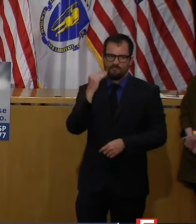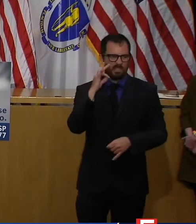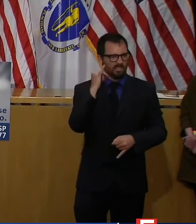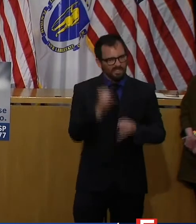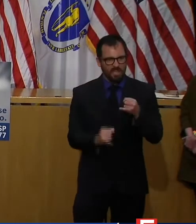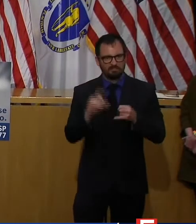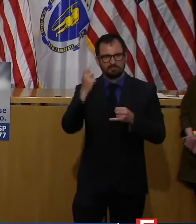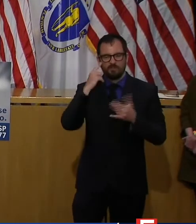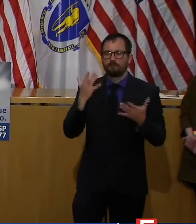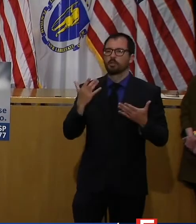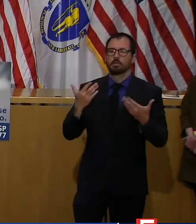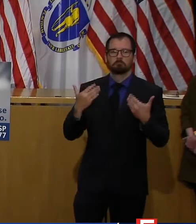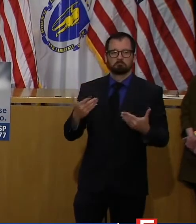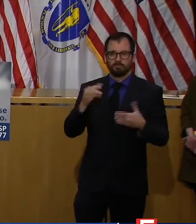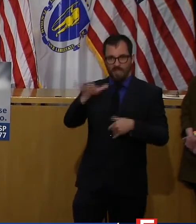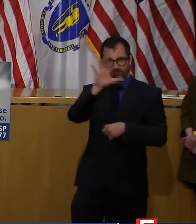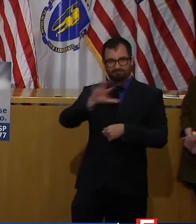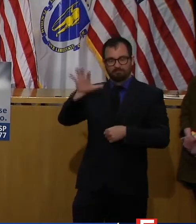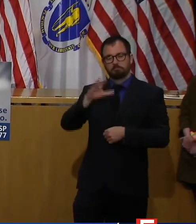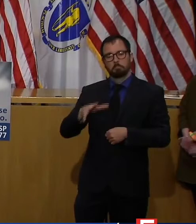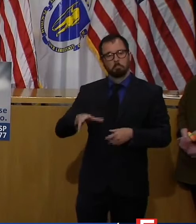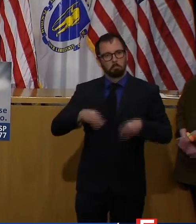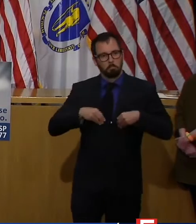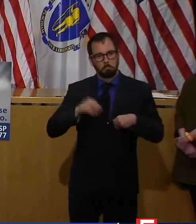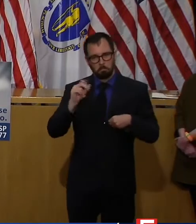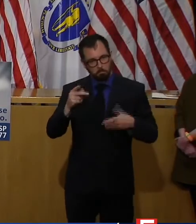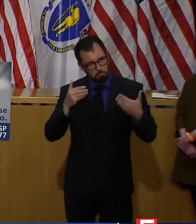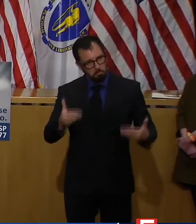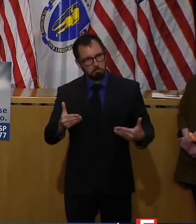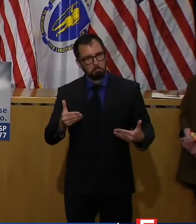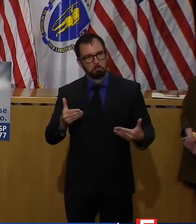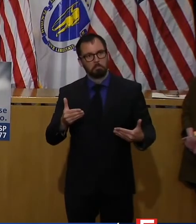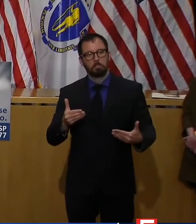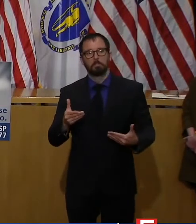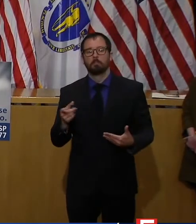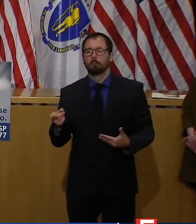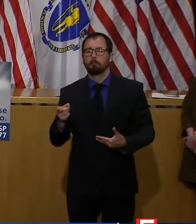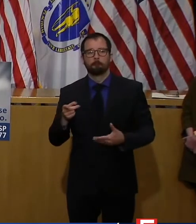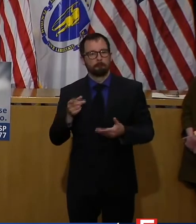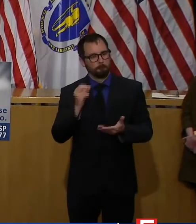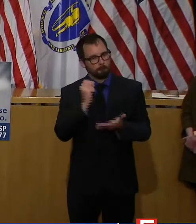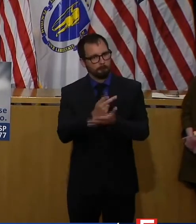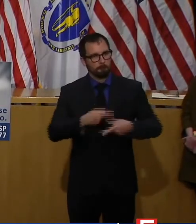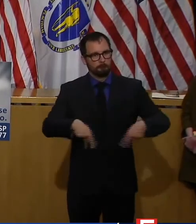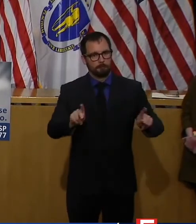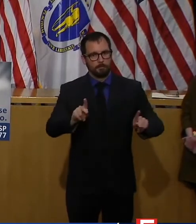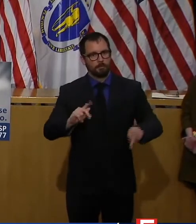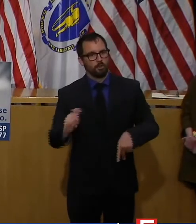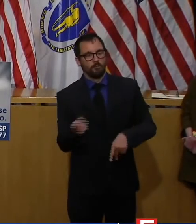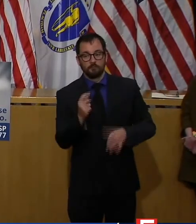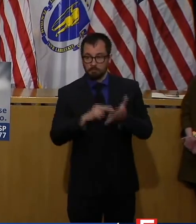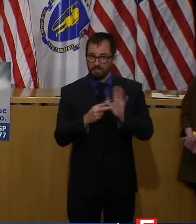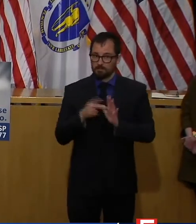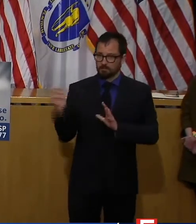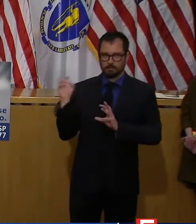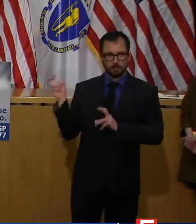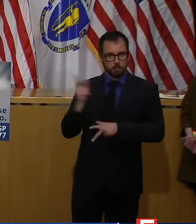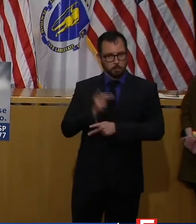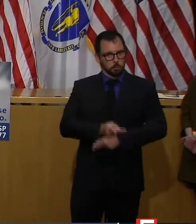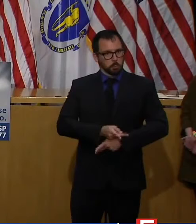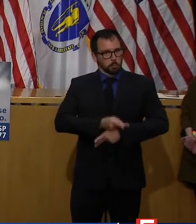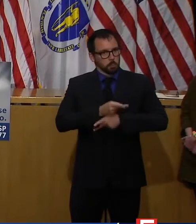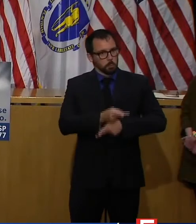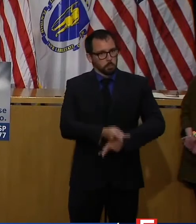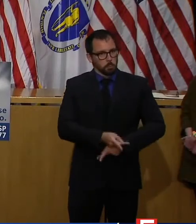it? So, we have not had the sort of positive trend